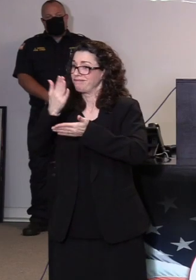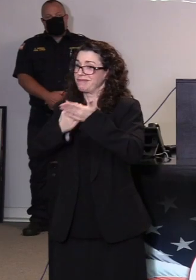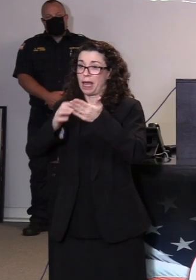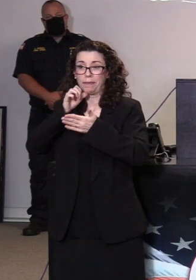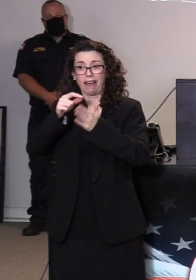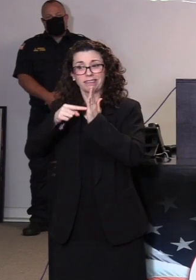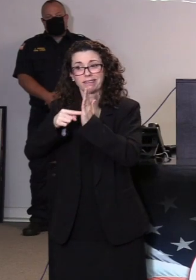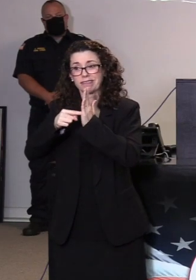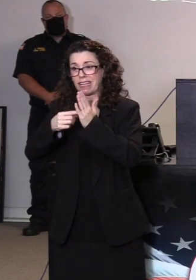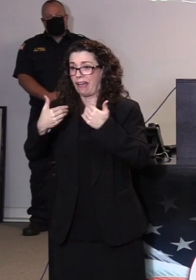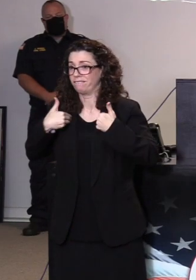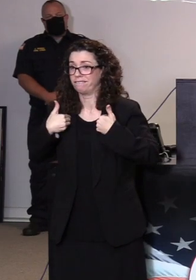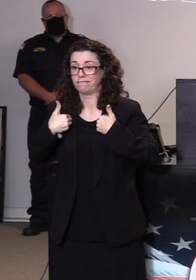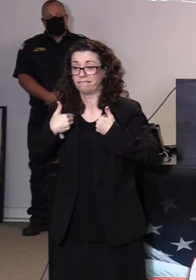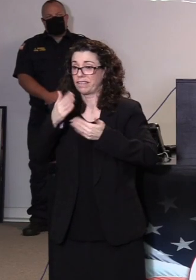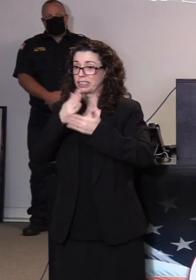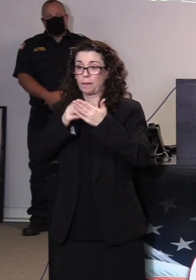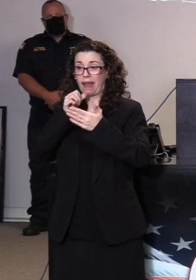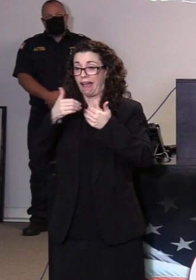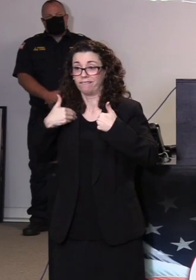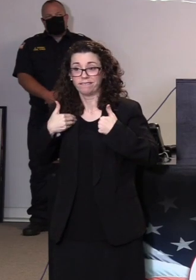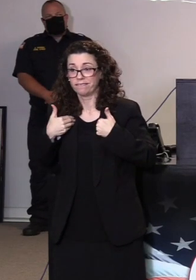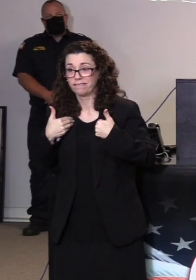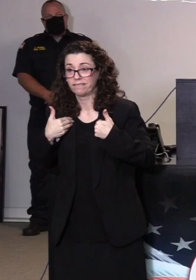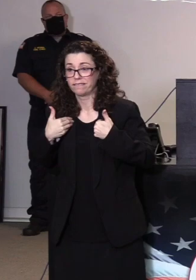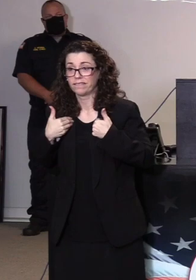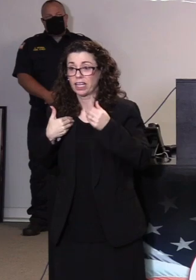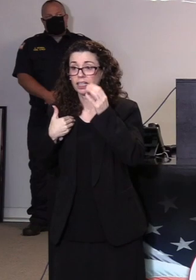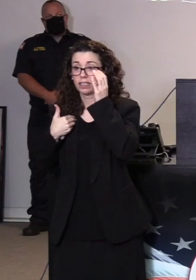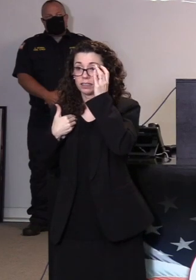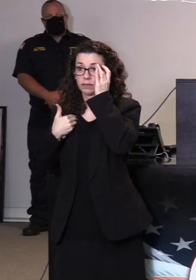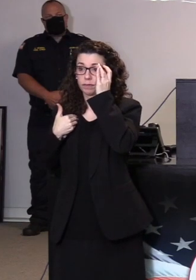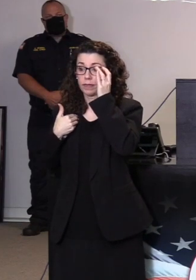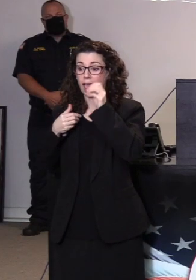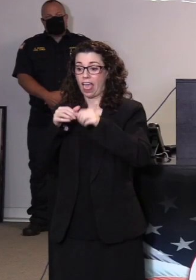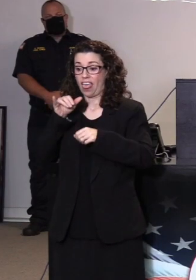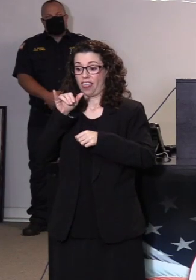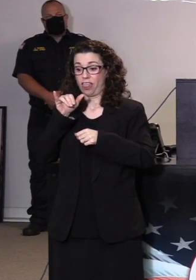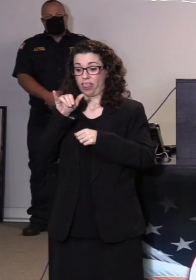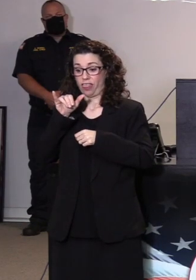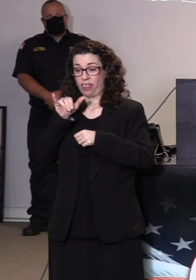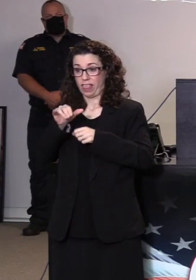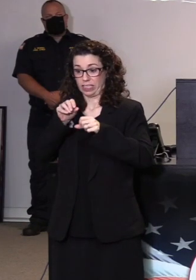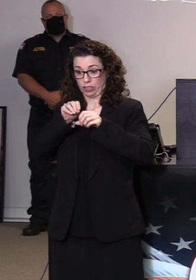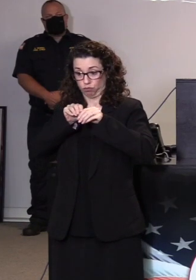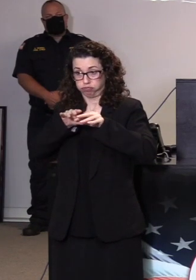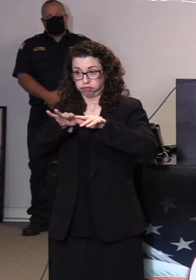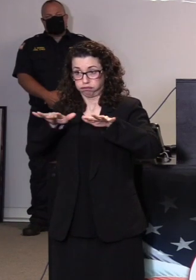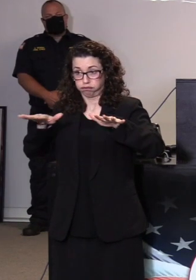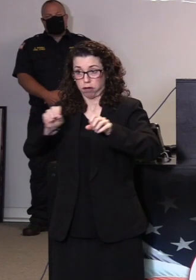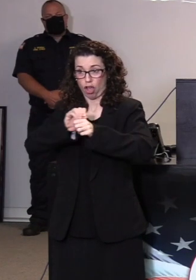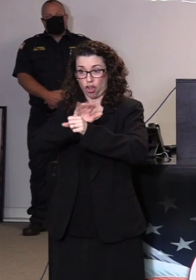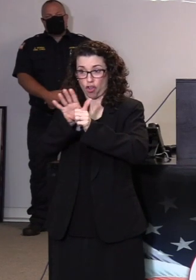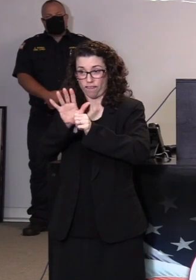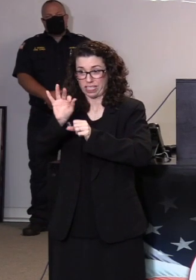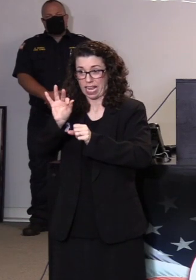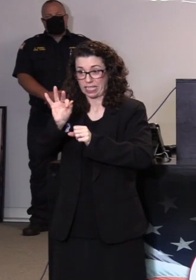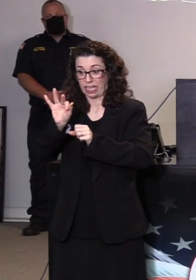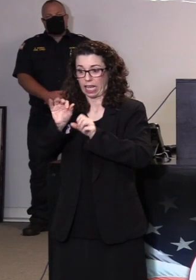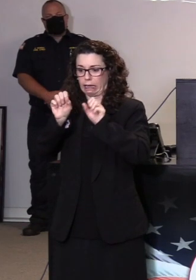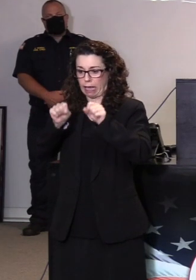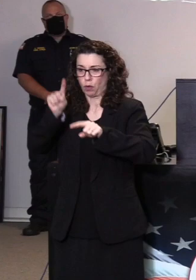before showing any symptoms. The spread of COVID-19 can be reduced with cloths.